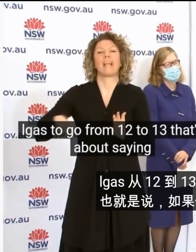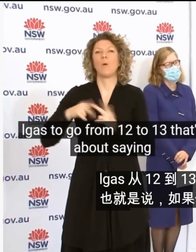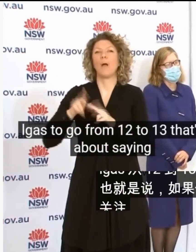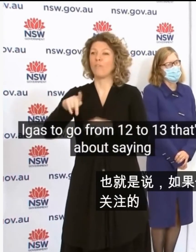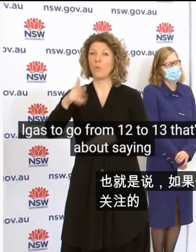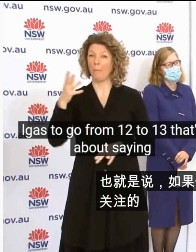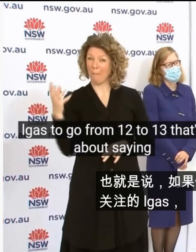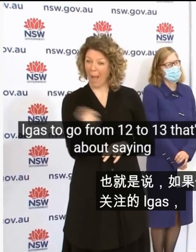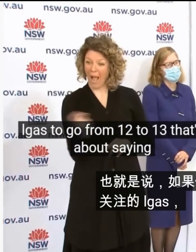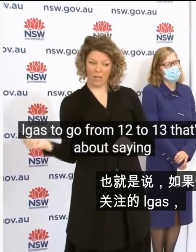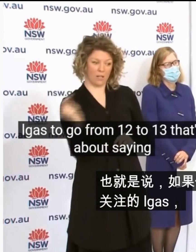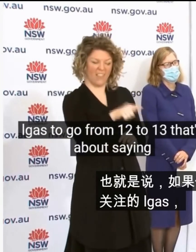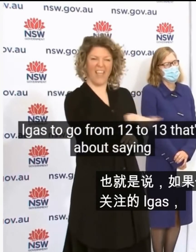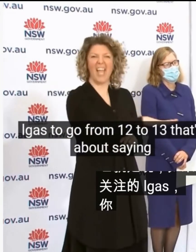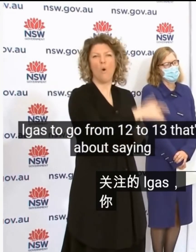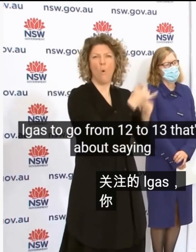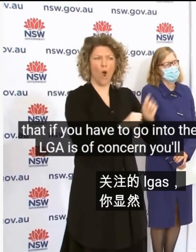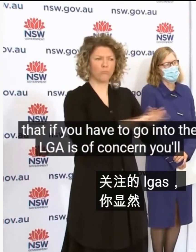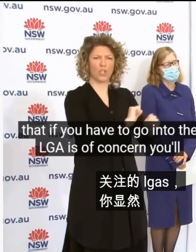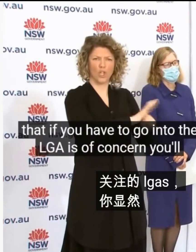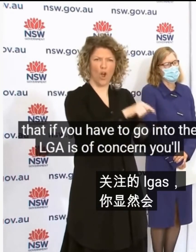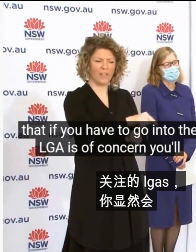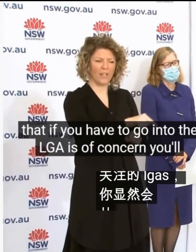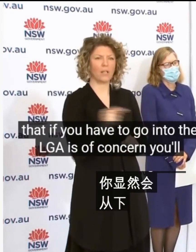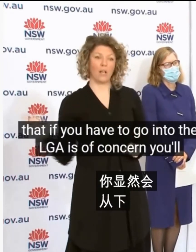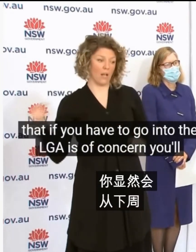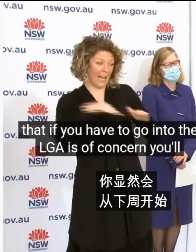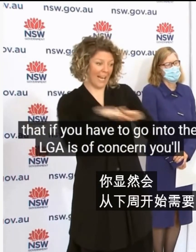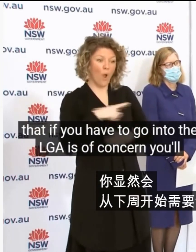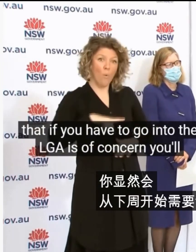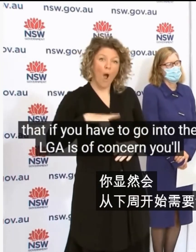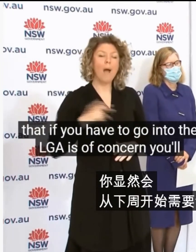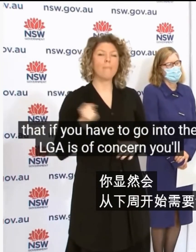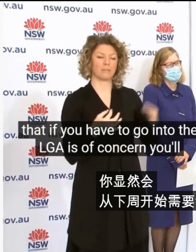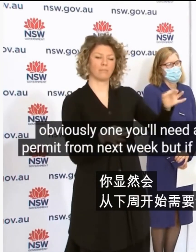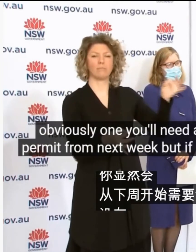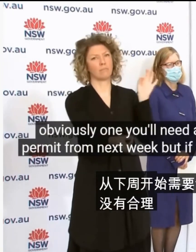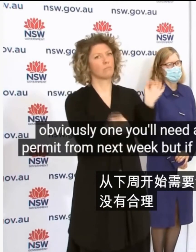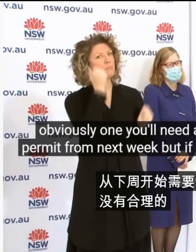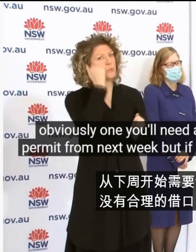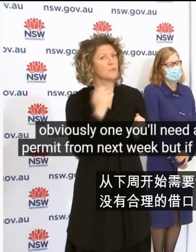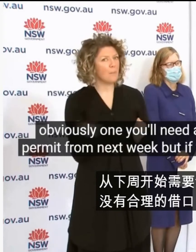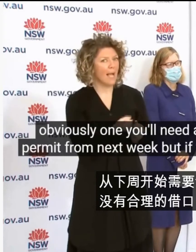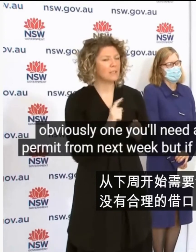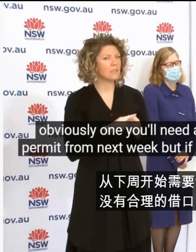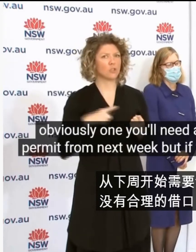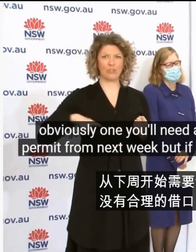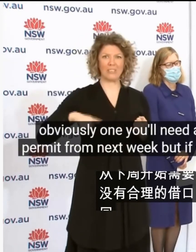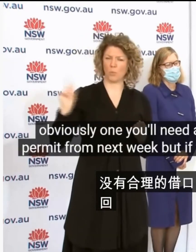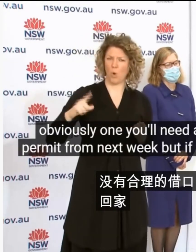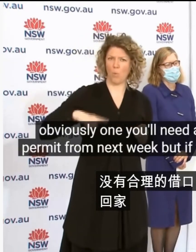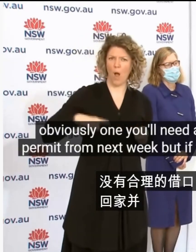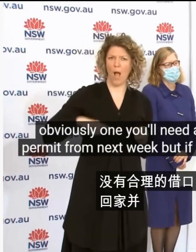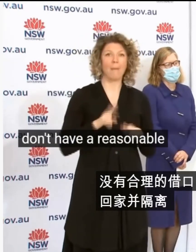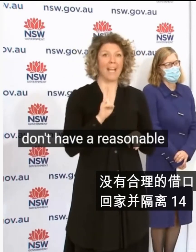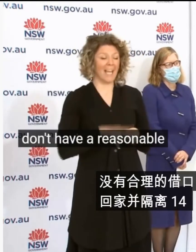go into the LGAs of concern, you'll obviously, one, you'll need a permit from next week. But if you don't have a reasonable excuse, well, you can go